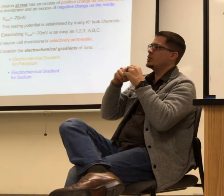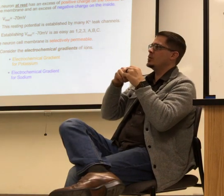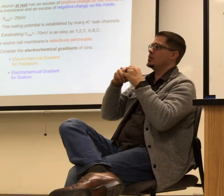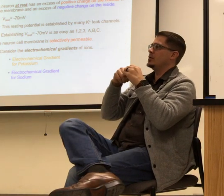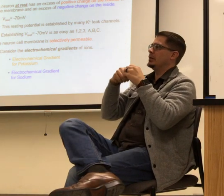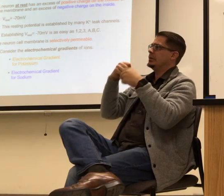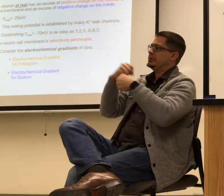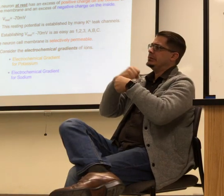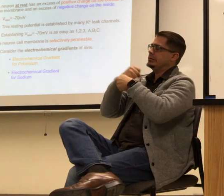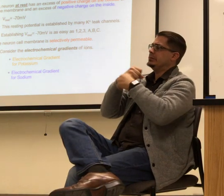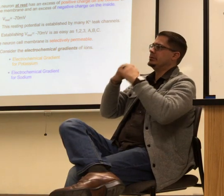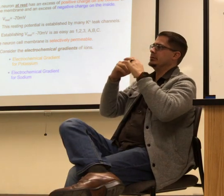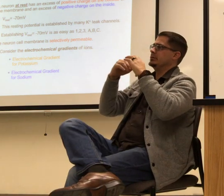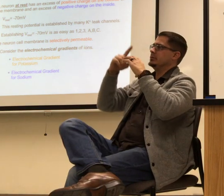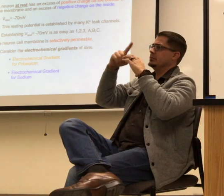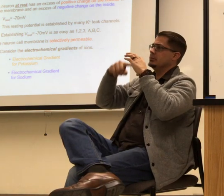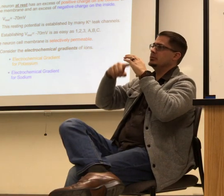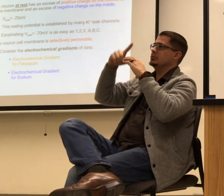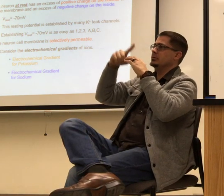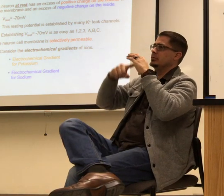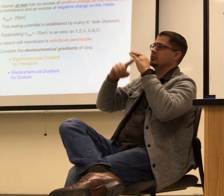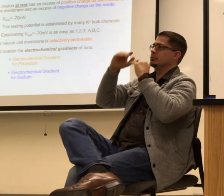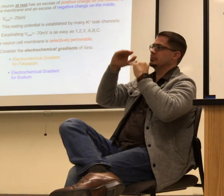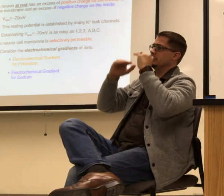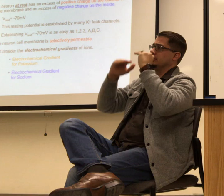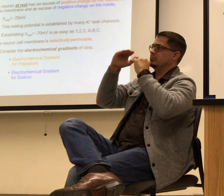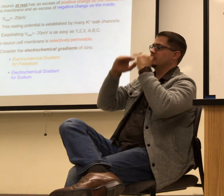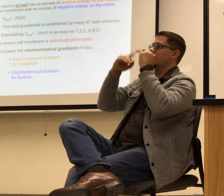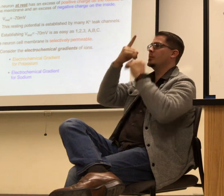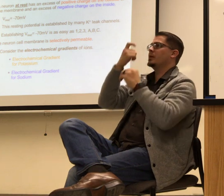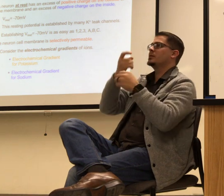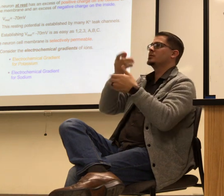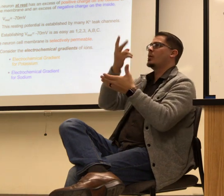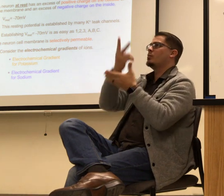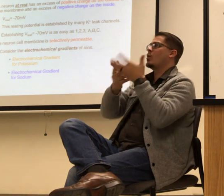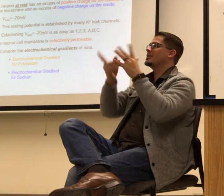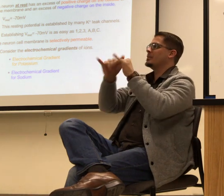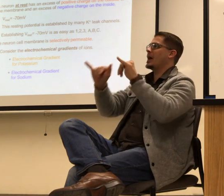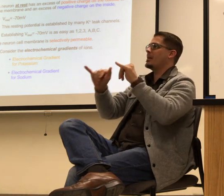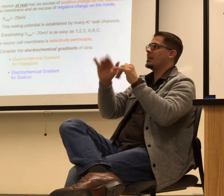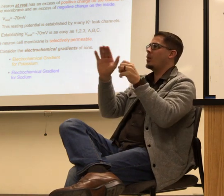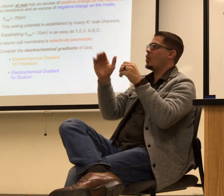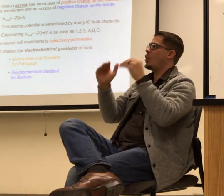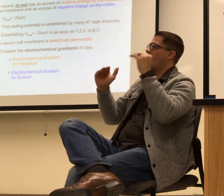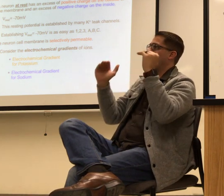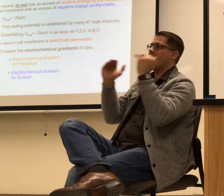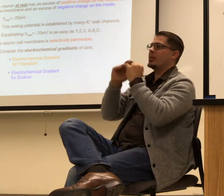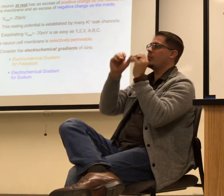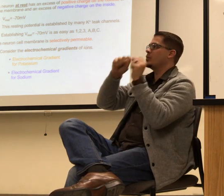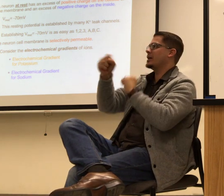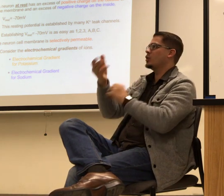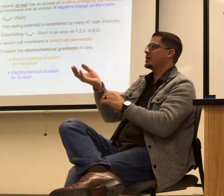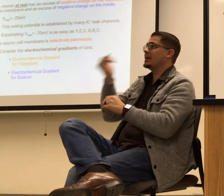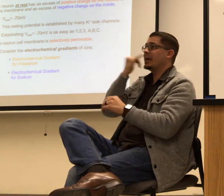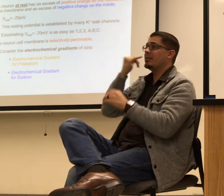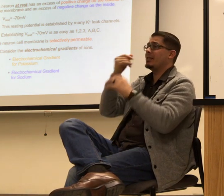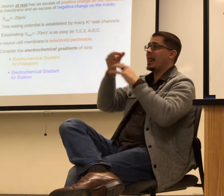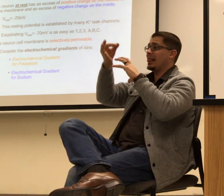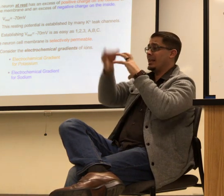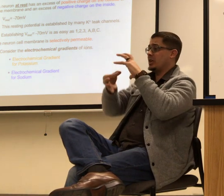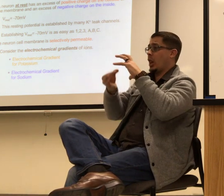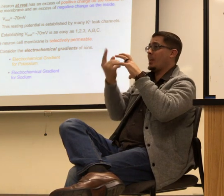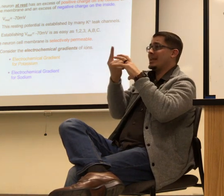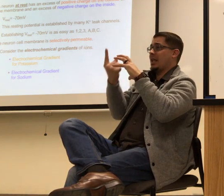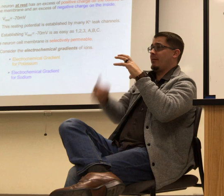Does that make sense? Because they're both there at the same time. The whole equilibrium potential thing is if that leak channel was there